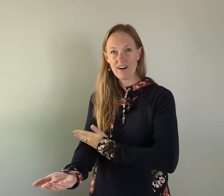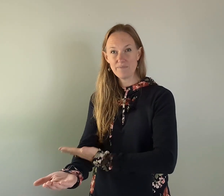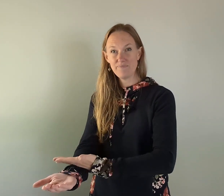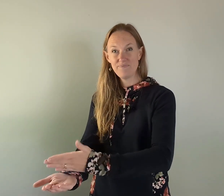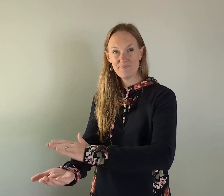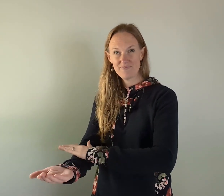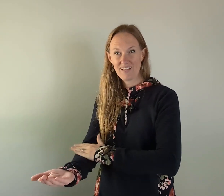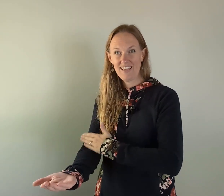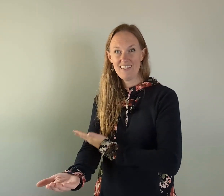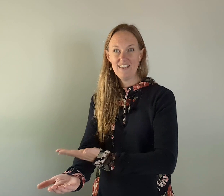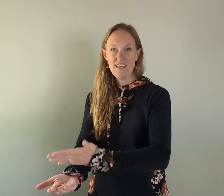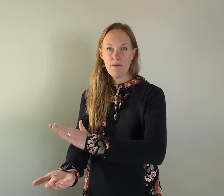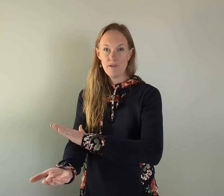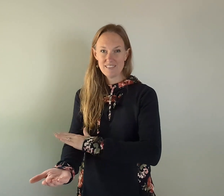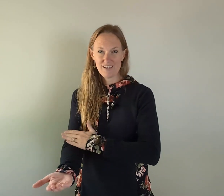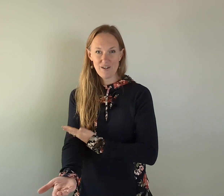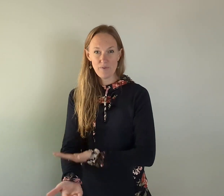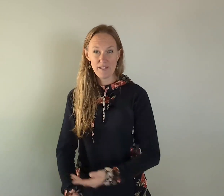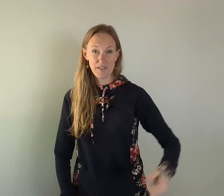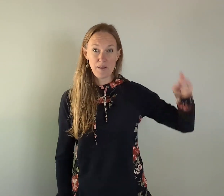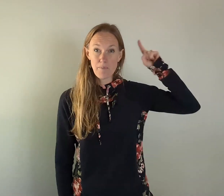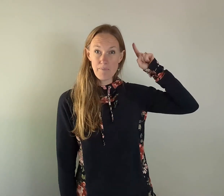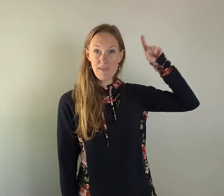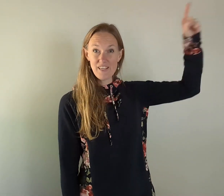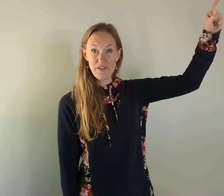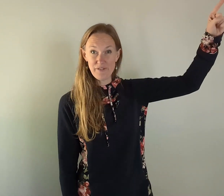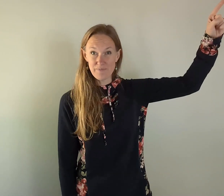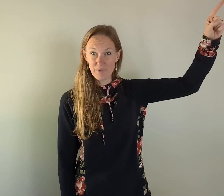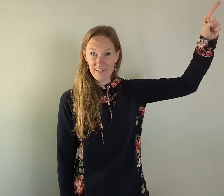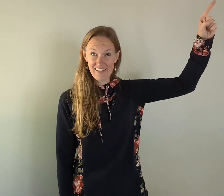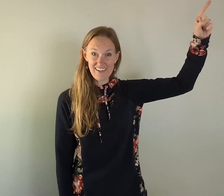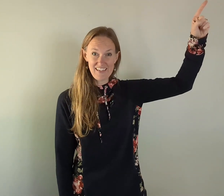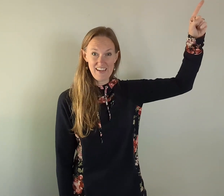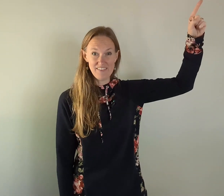forearm. Okay, my song will be you, pointing to God in heaven.